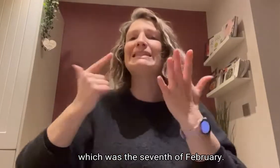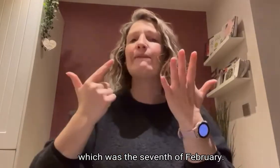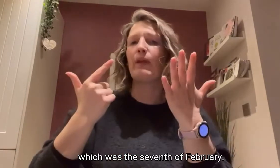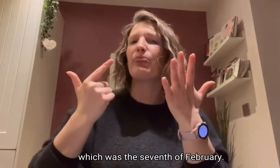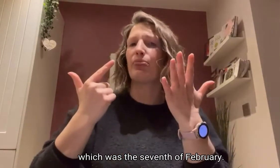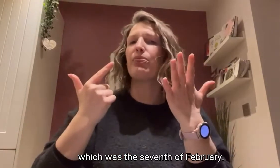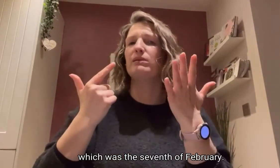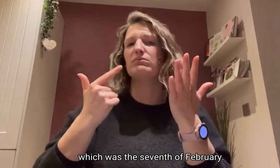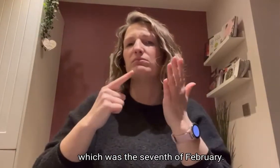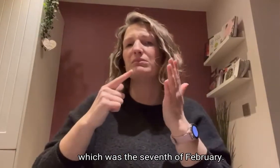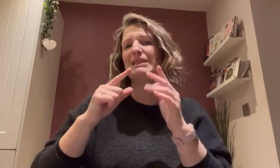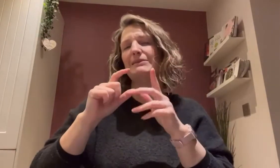7th of February.